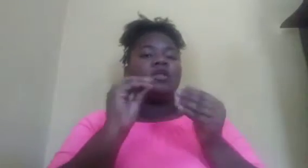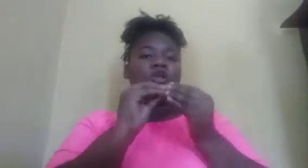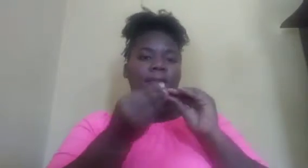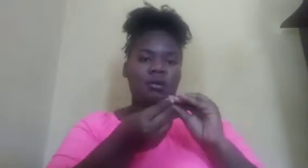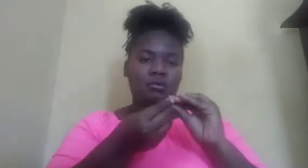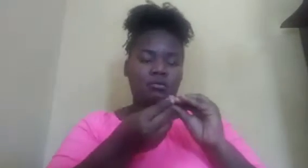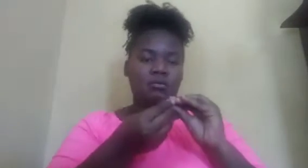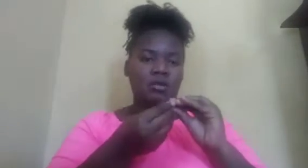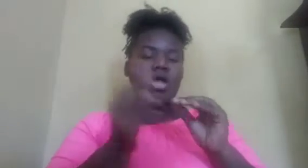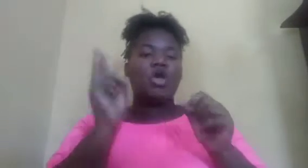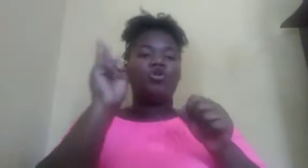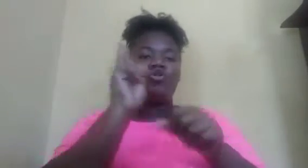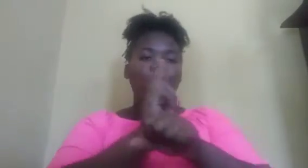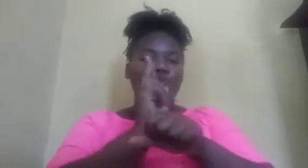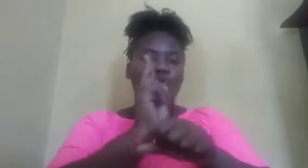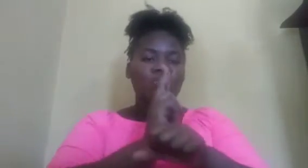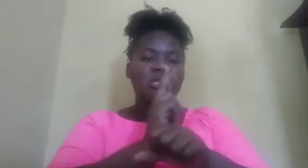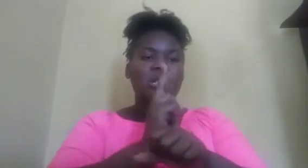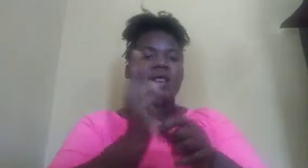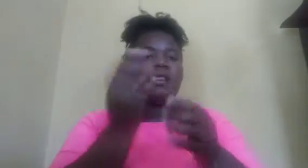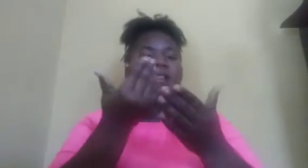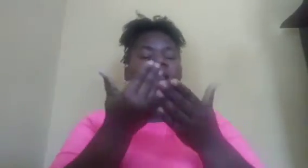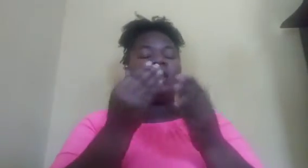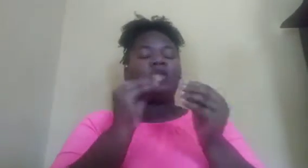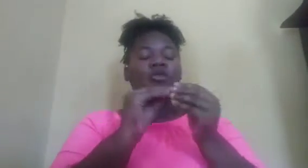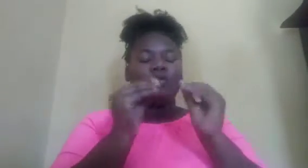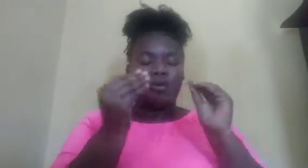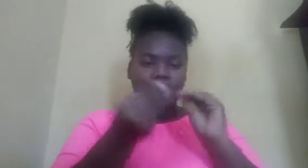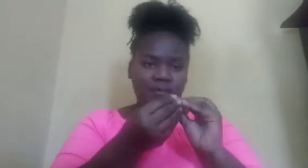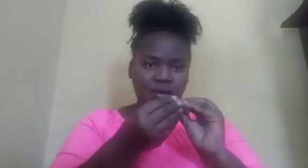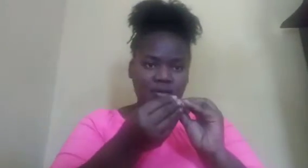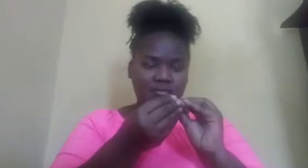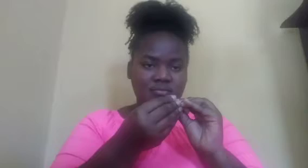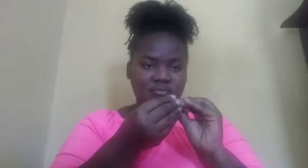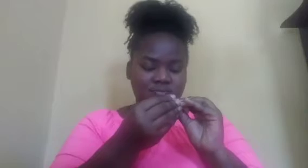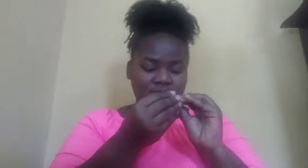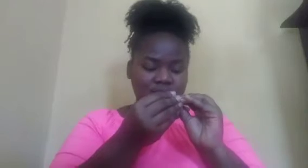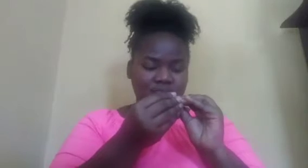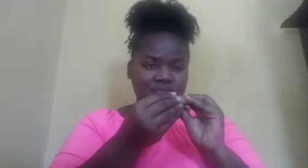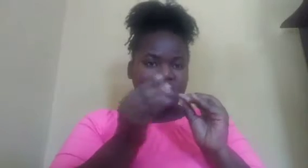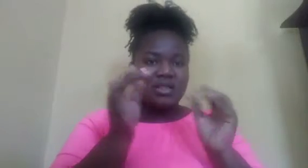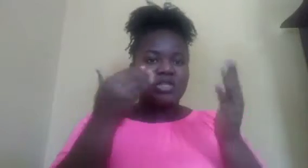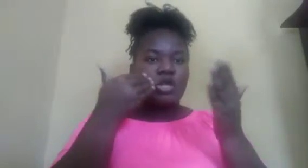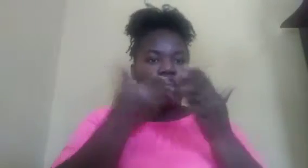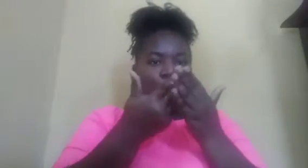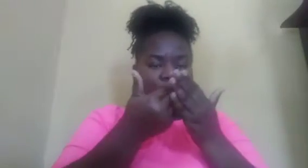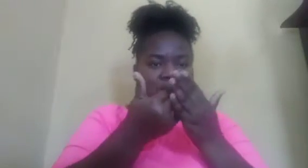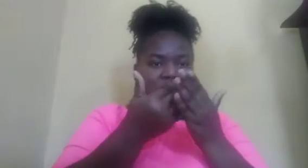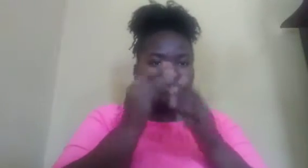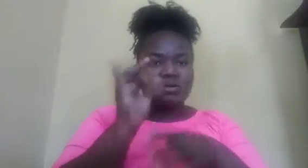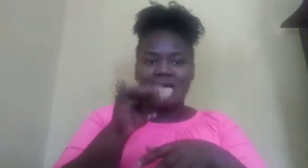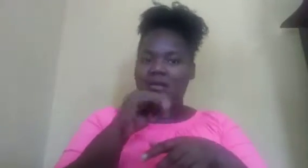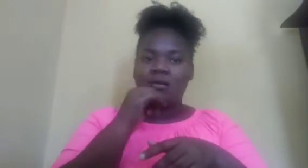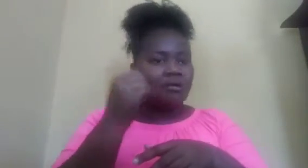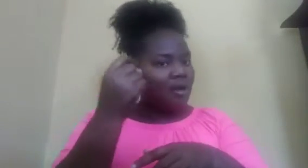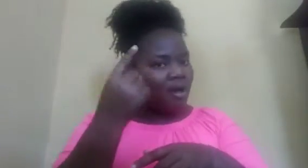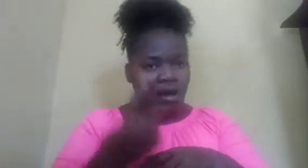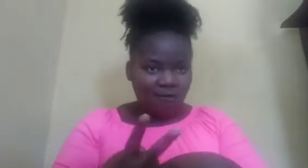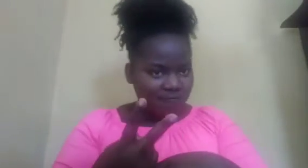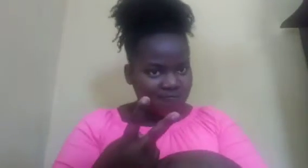the number. You should use the number that is closest to that number,